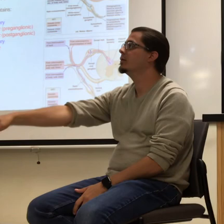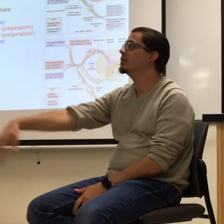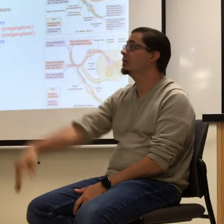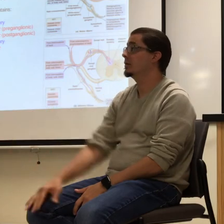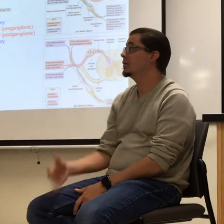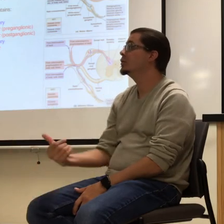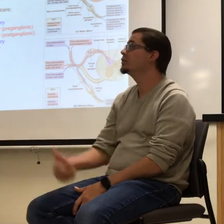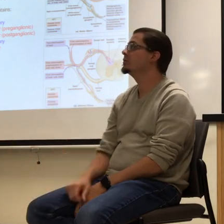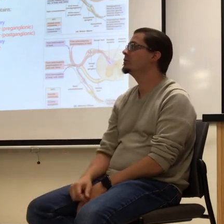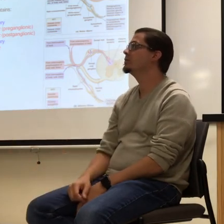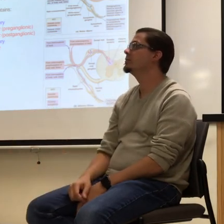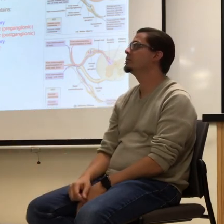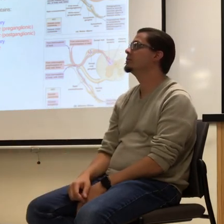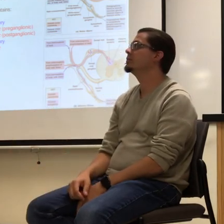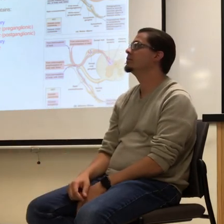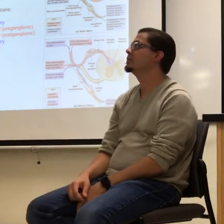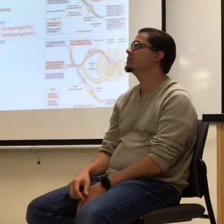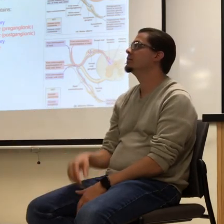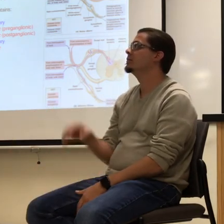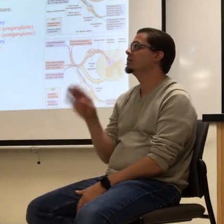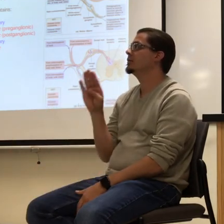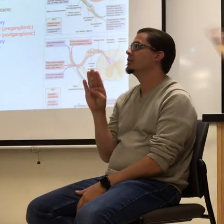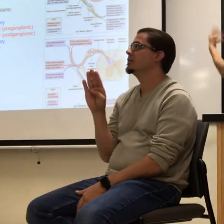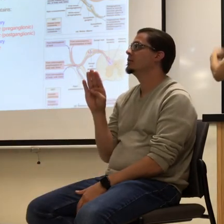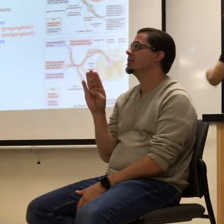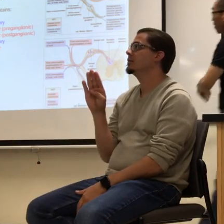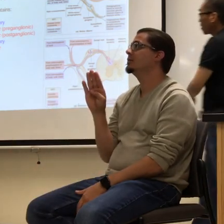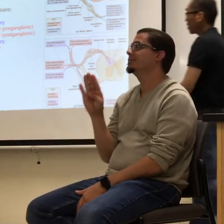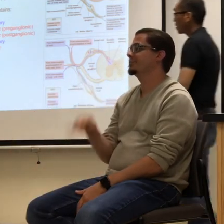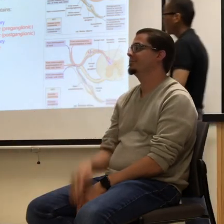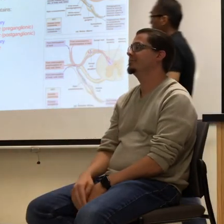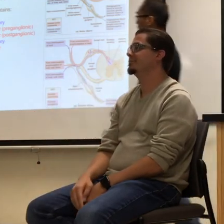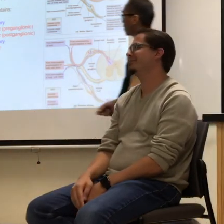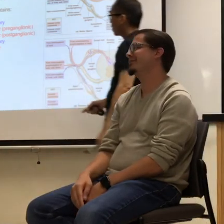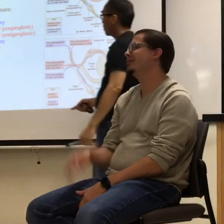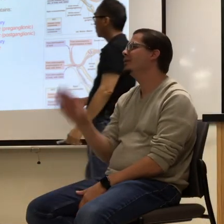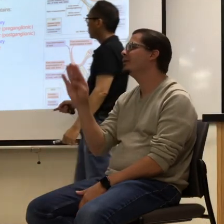Ventral motor and somatic. Well, sort of these two. And choices are?